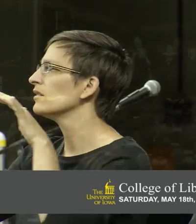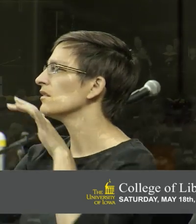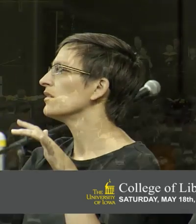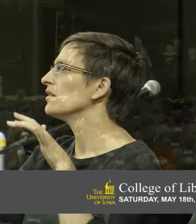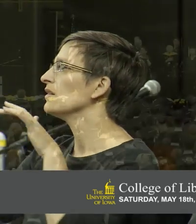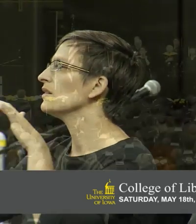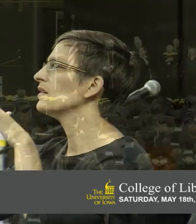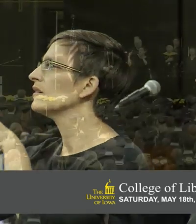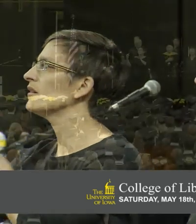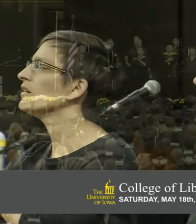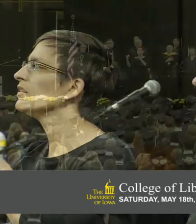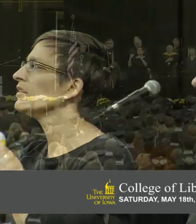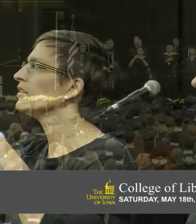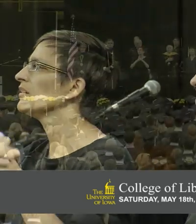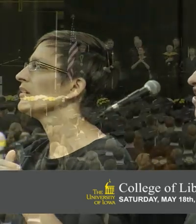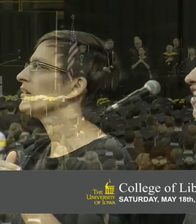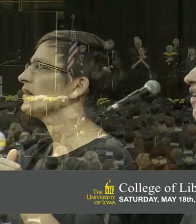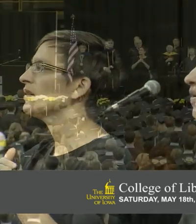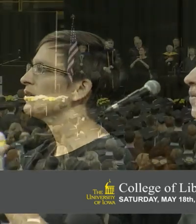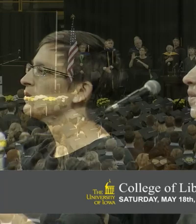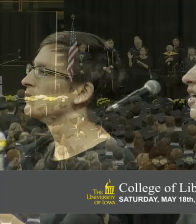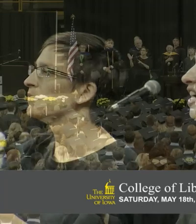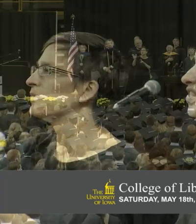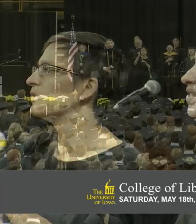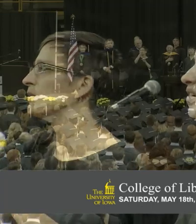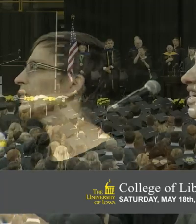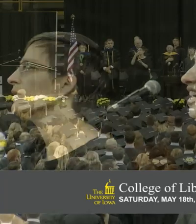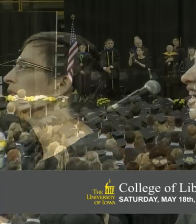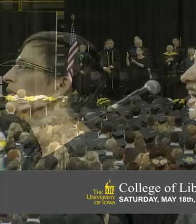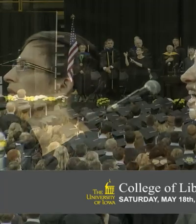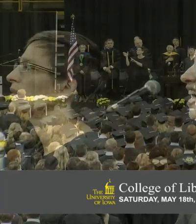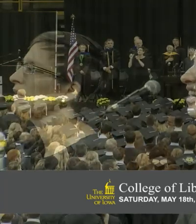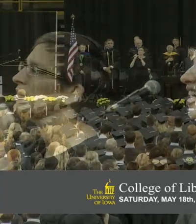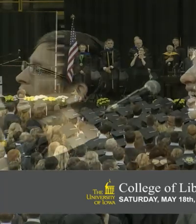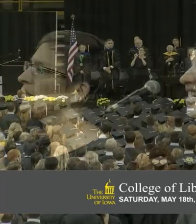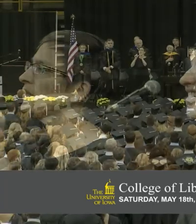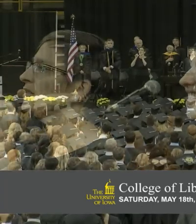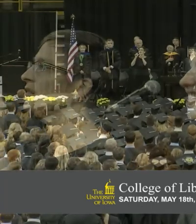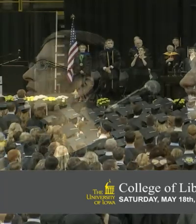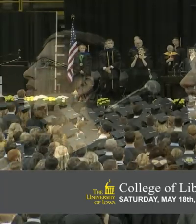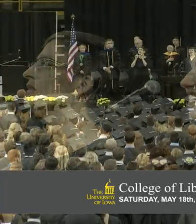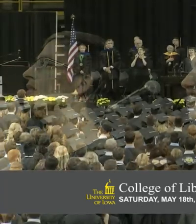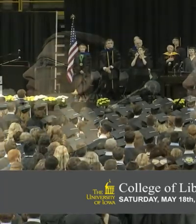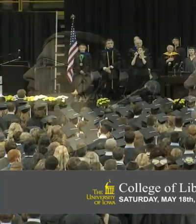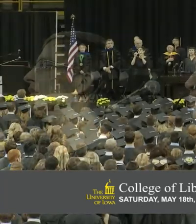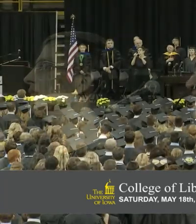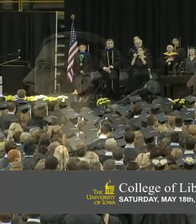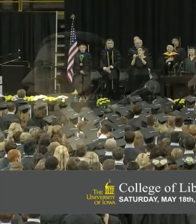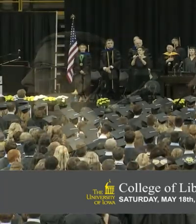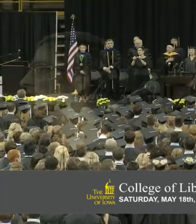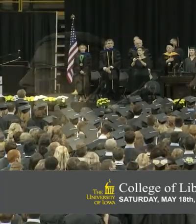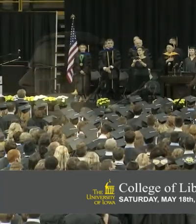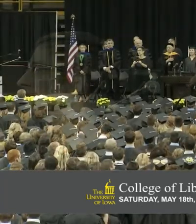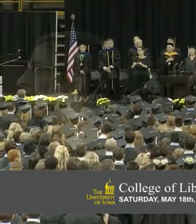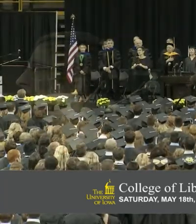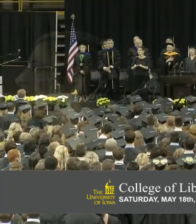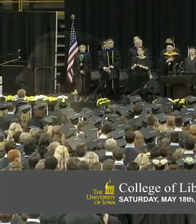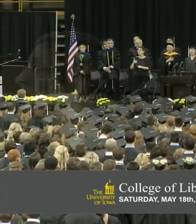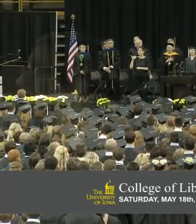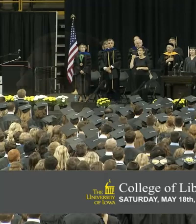ramparts we watched, was so gallantly